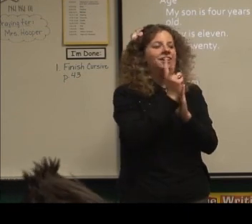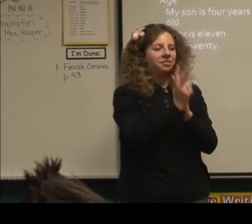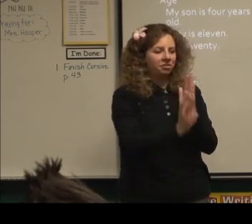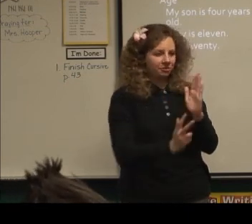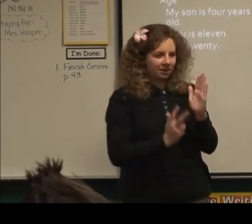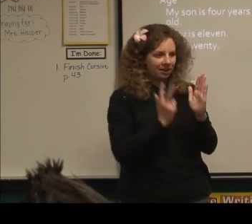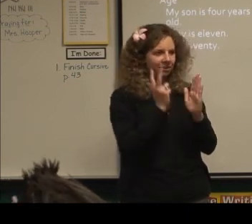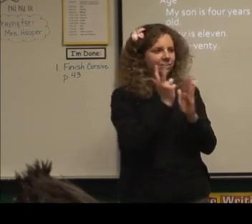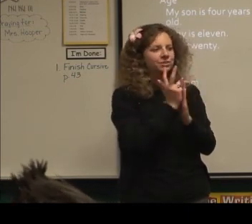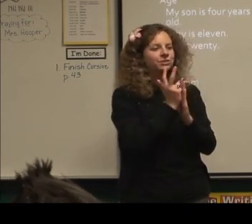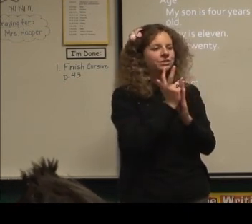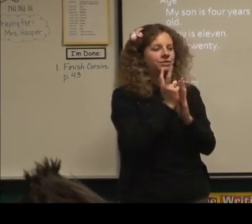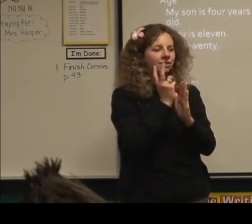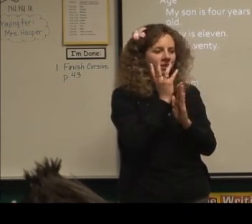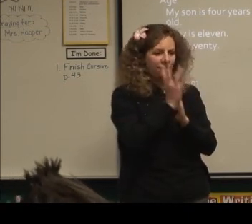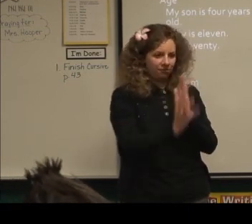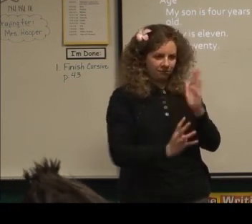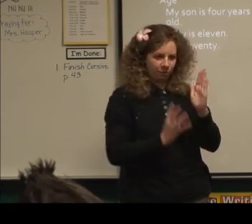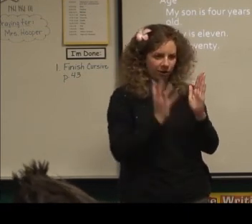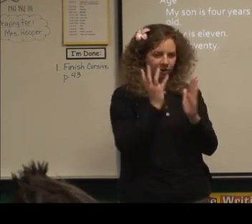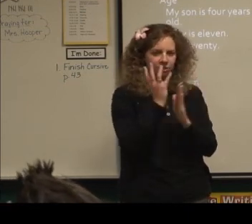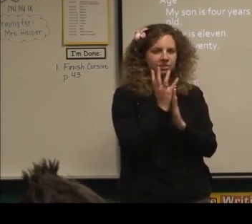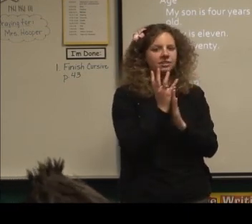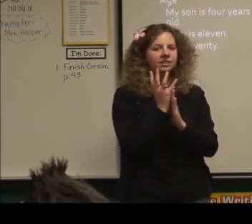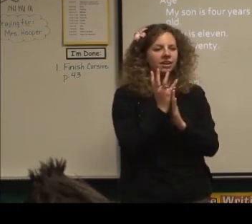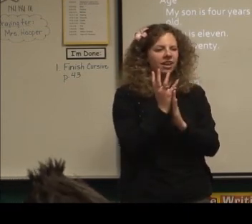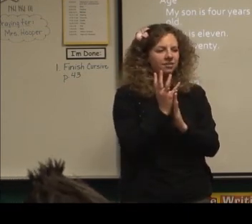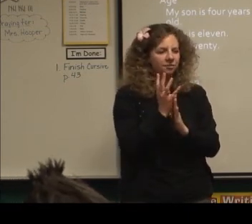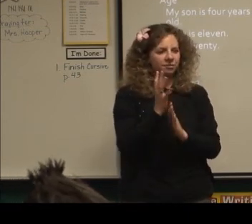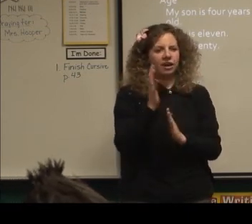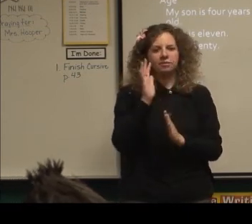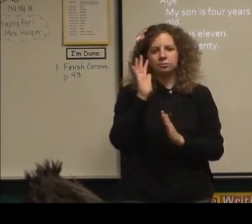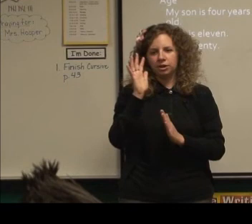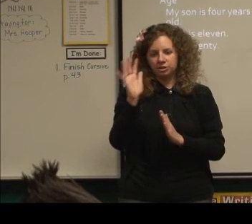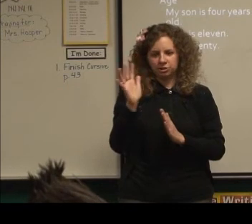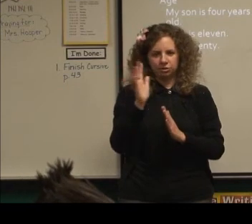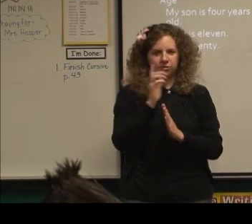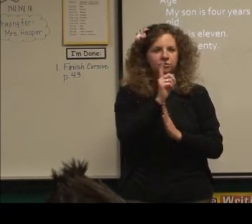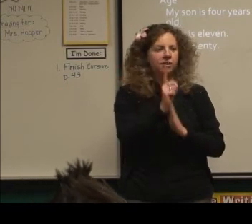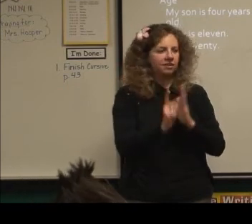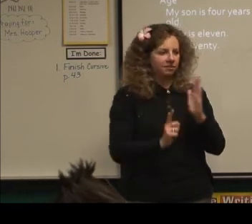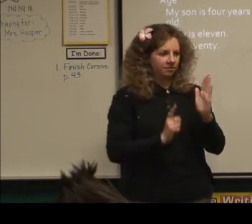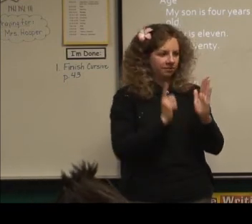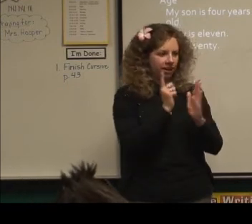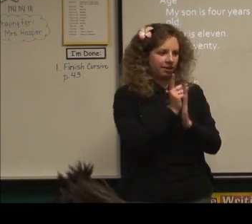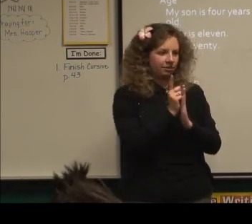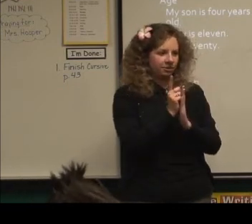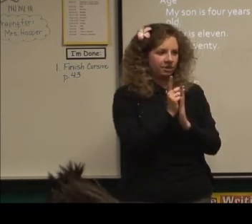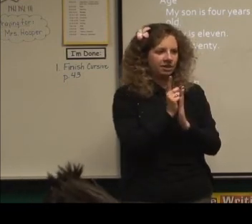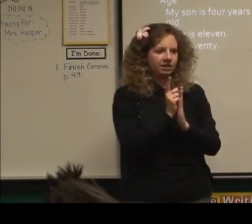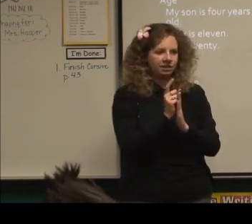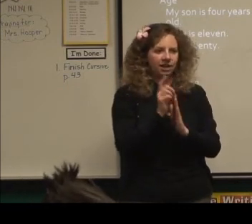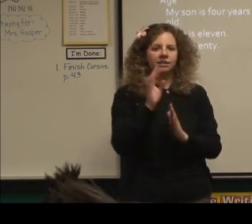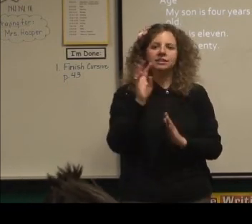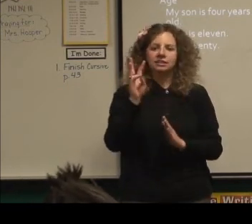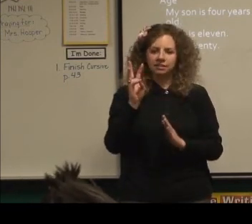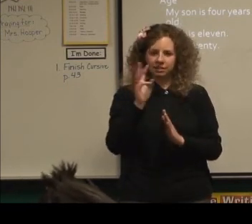and 3 hours, and 4 hours. And then for 5, you'd probably just go to 5 hours, signing it like that.